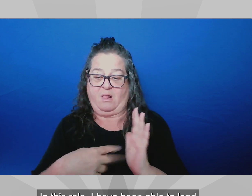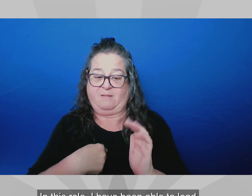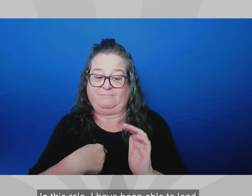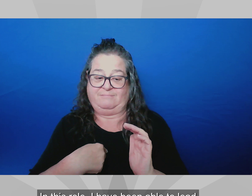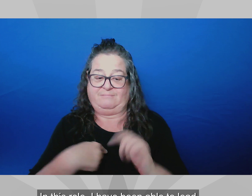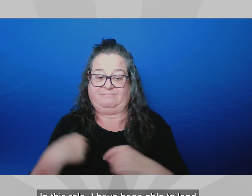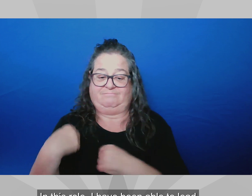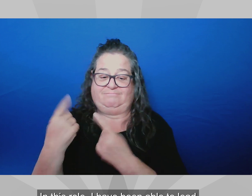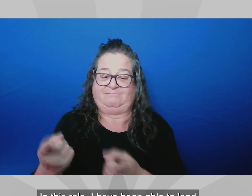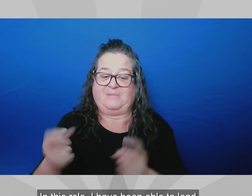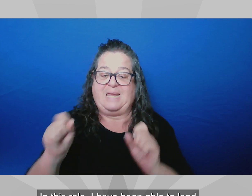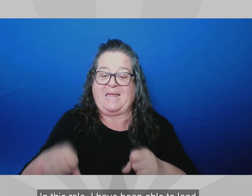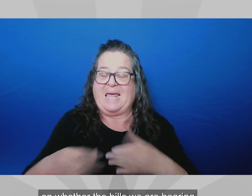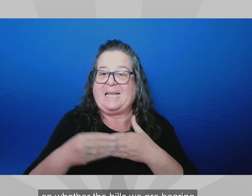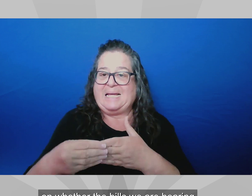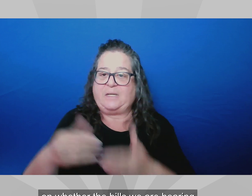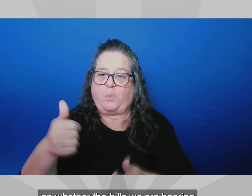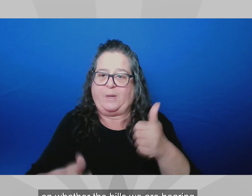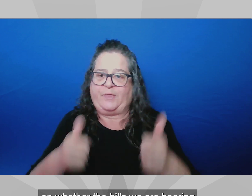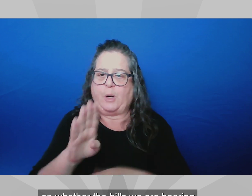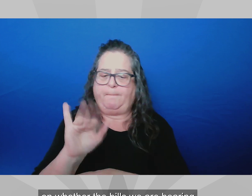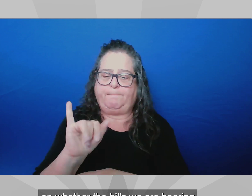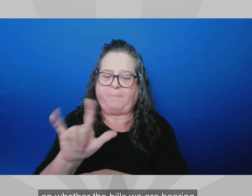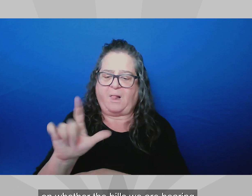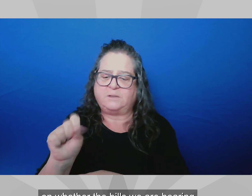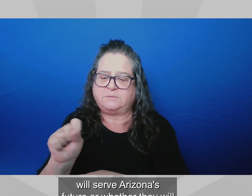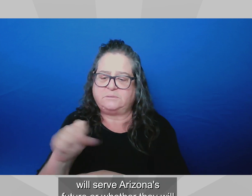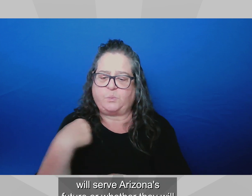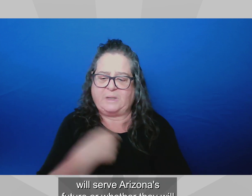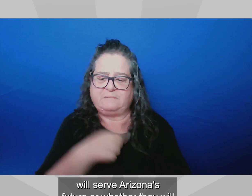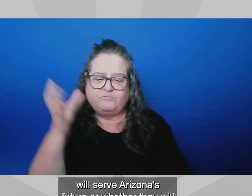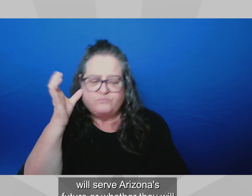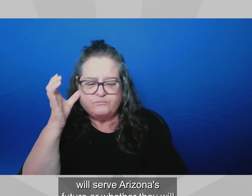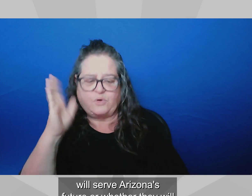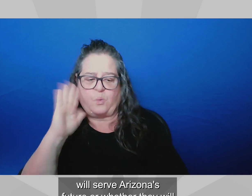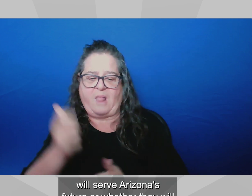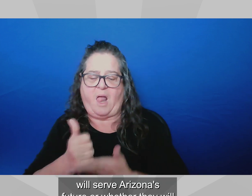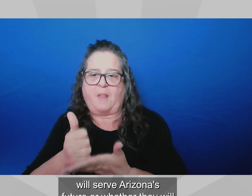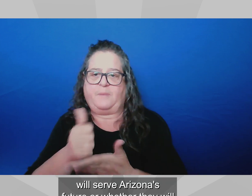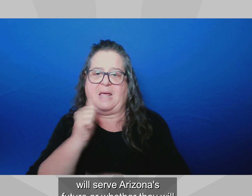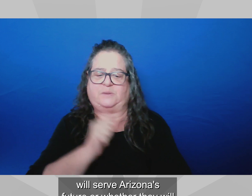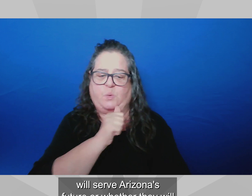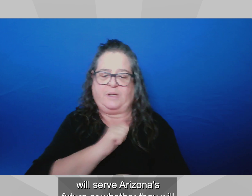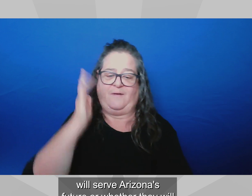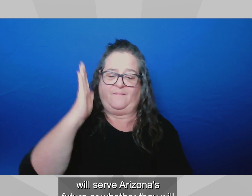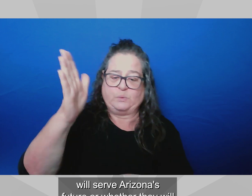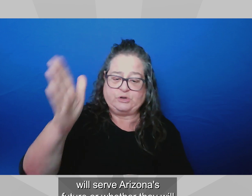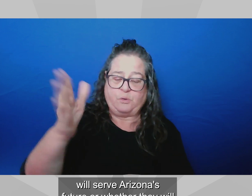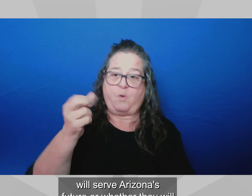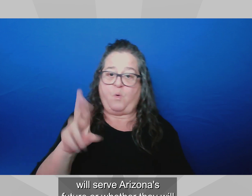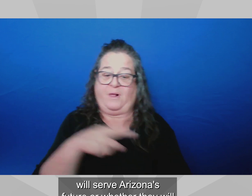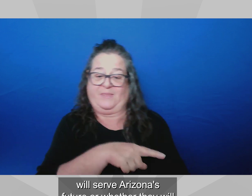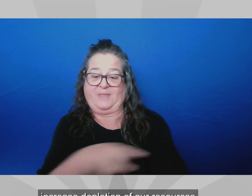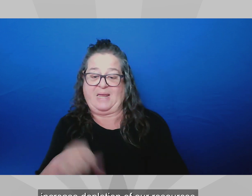In this role, I have been able to lead on whether the bills we are hearing will serve Arizona's future,